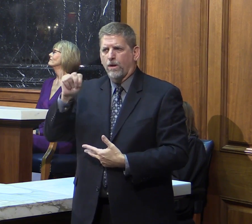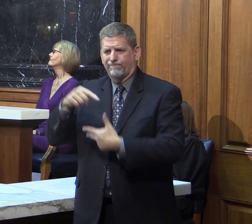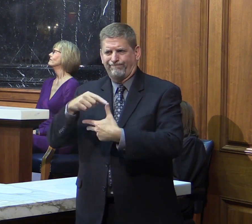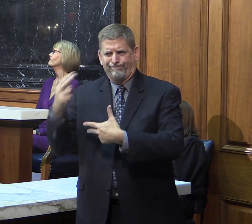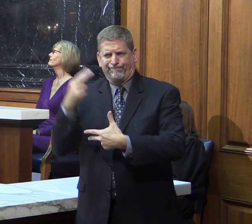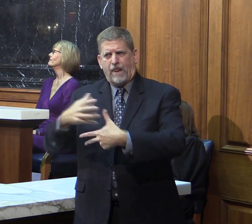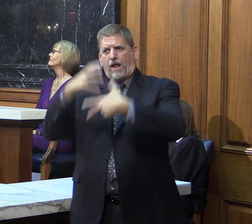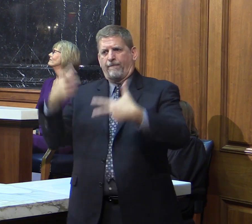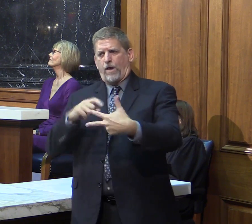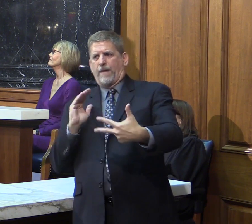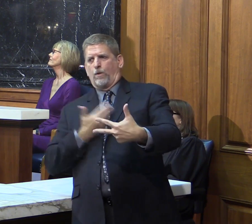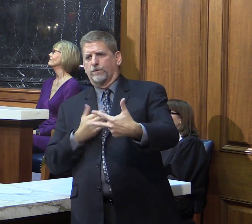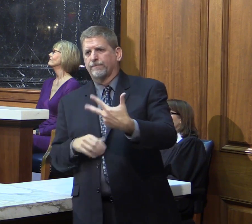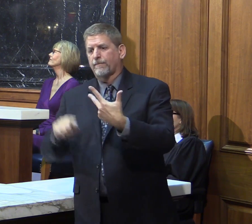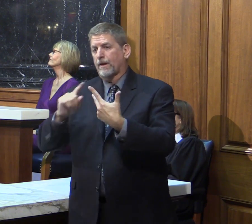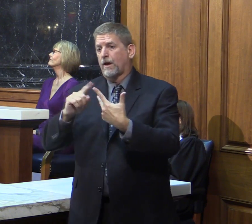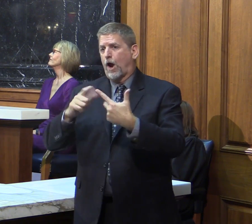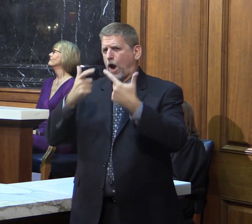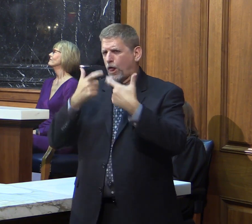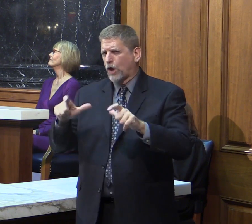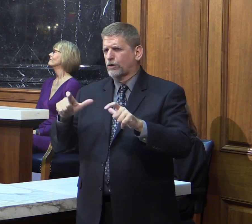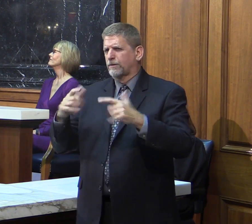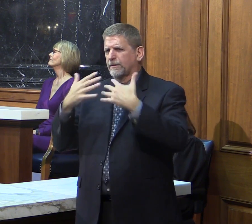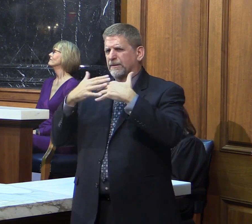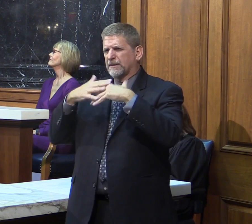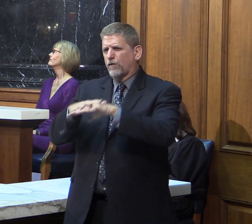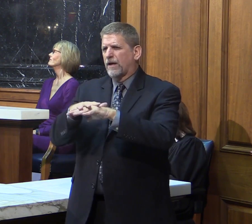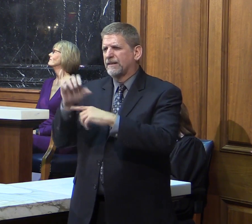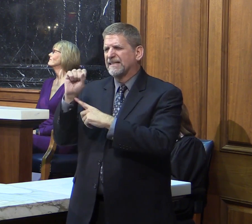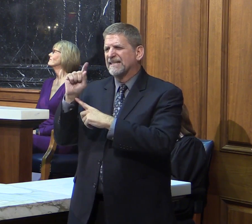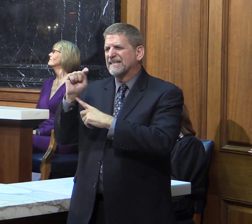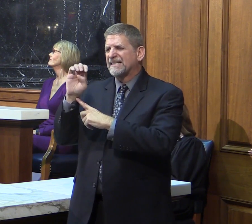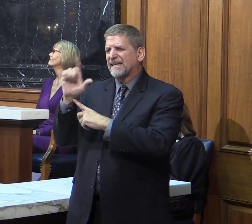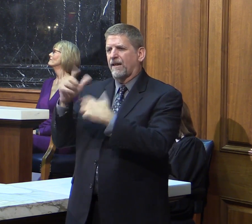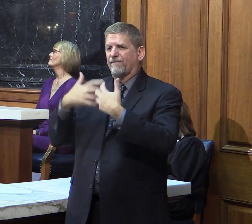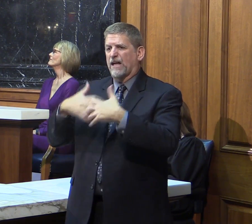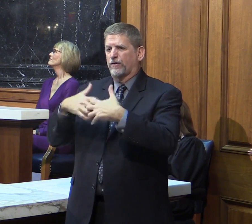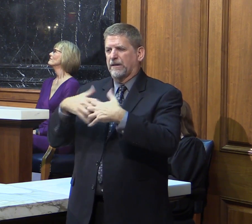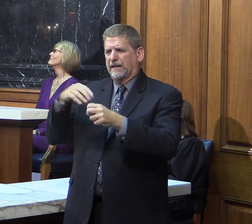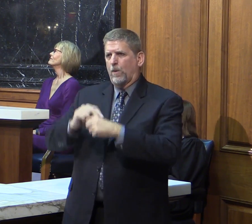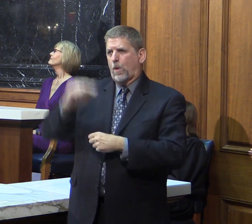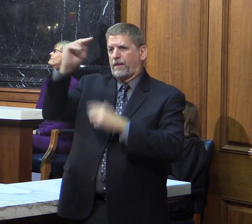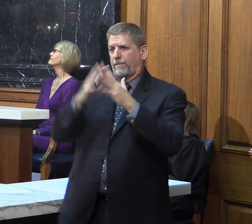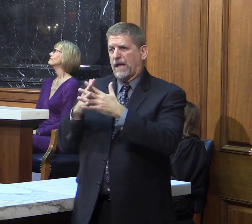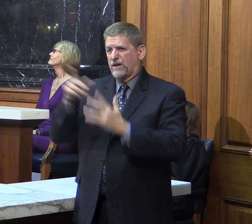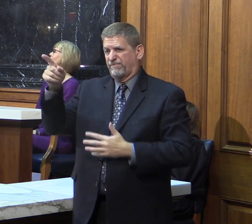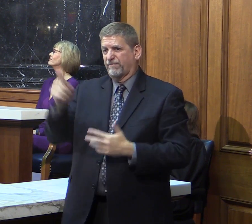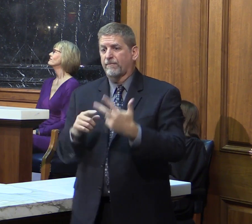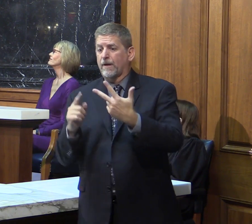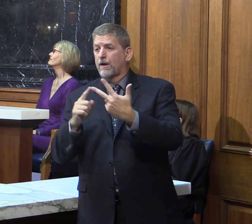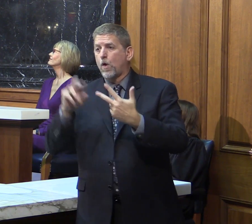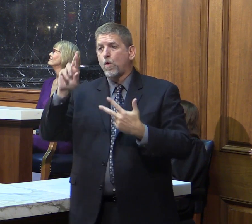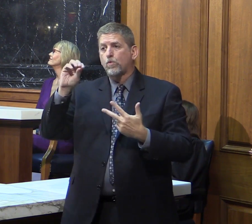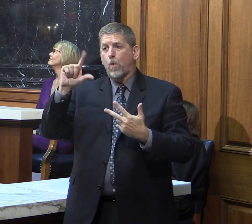Harbor Complex is the largest integrated steelmaking facility in North America. And Rolls-Royce, which